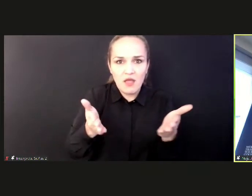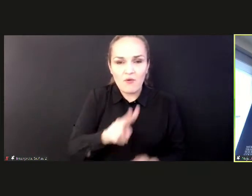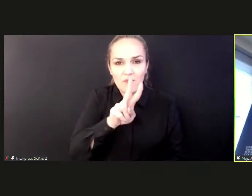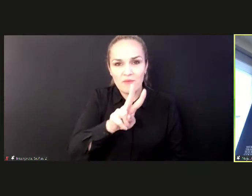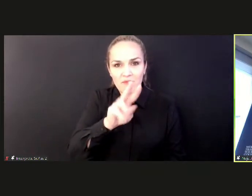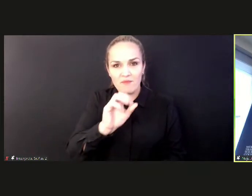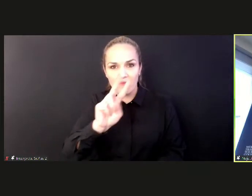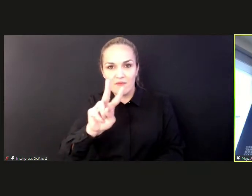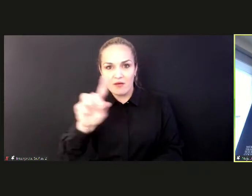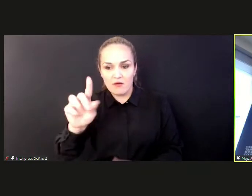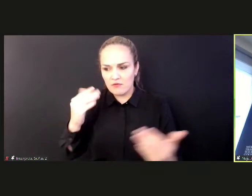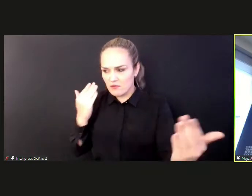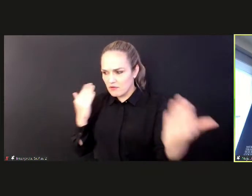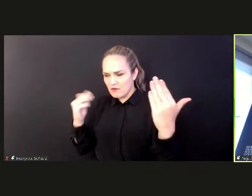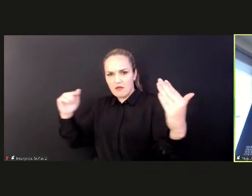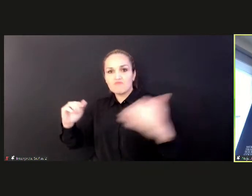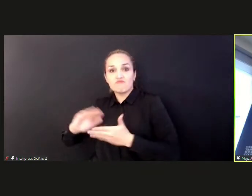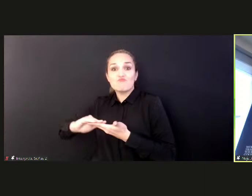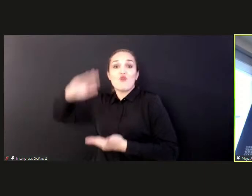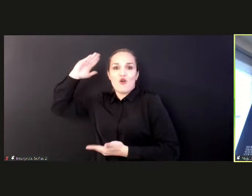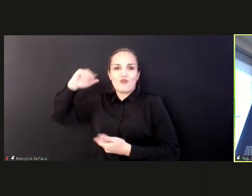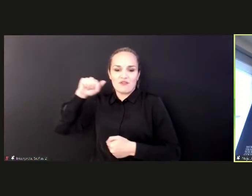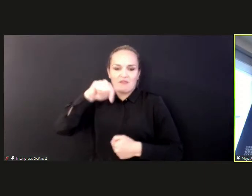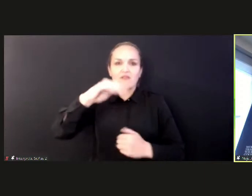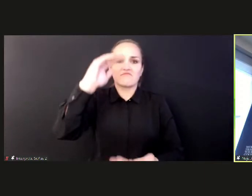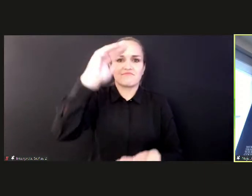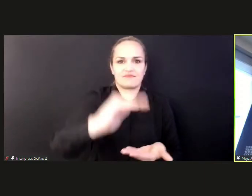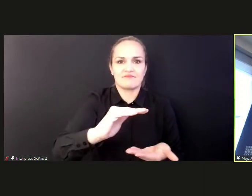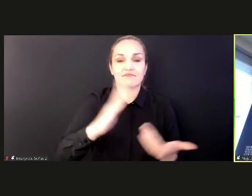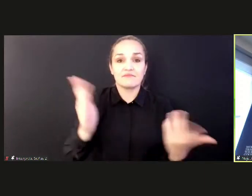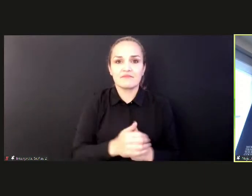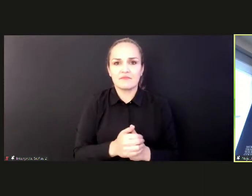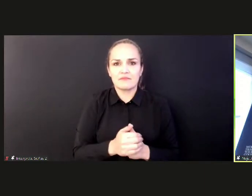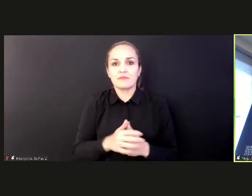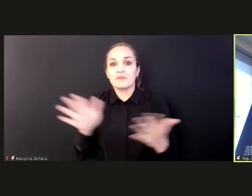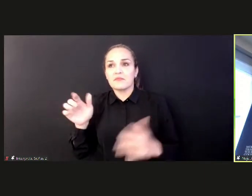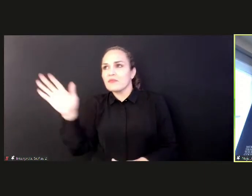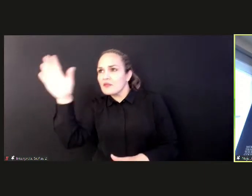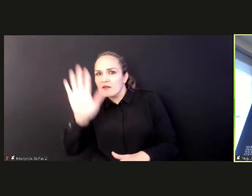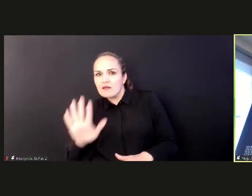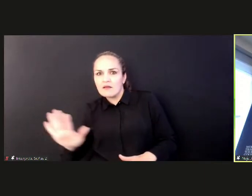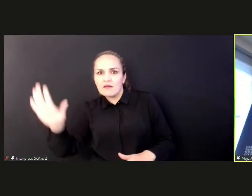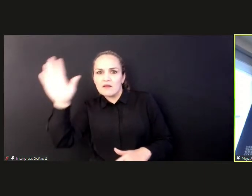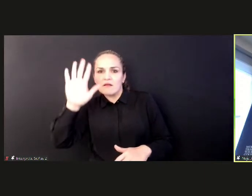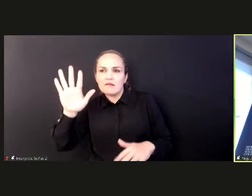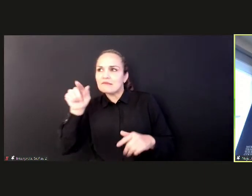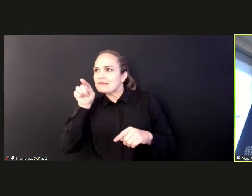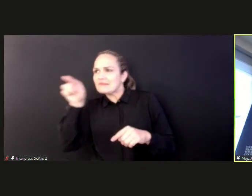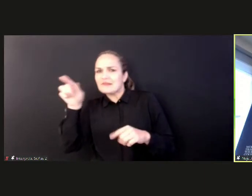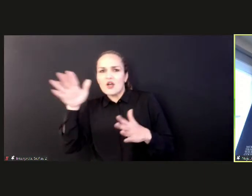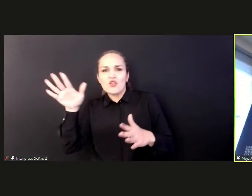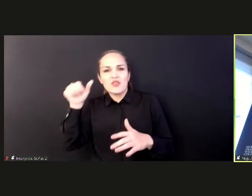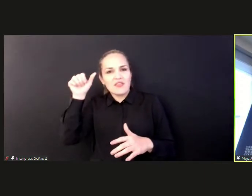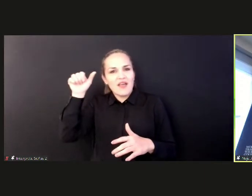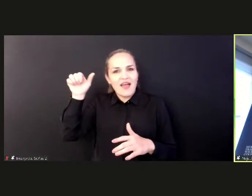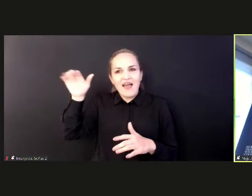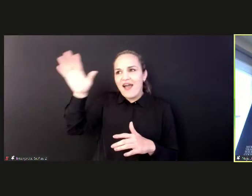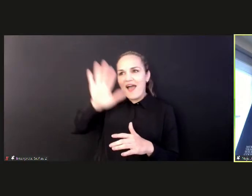Pacific 98%, as many countries in that region have closed borders to international